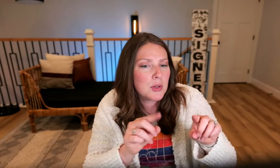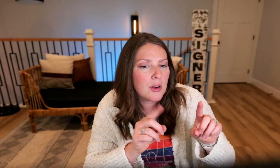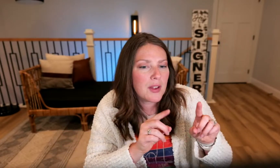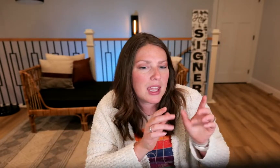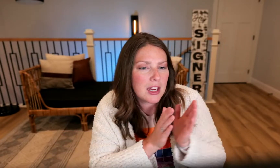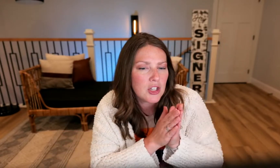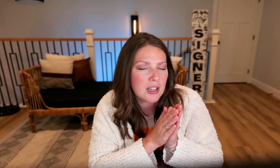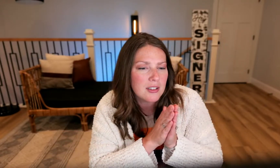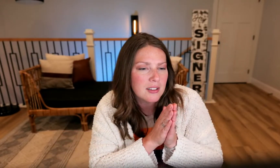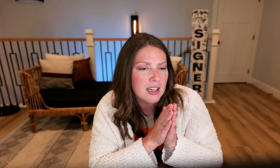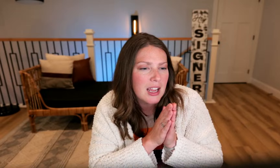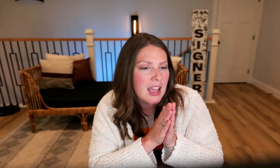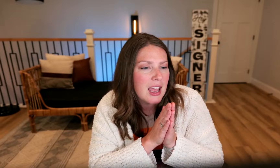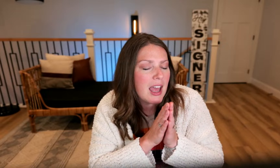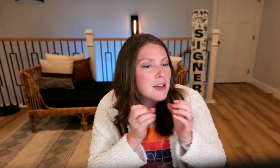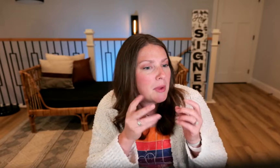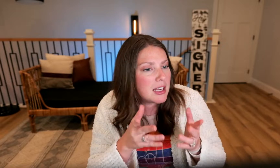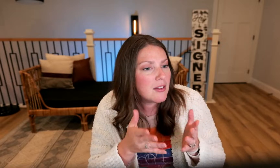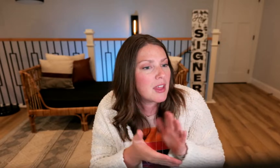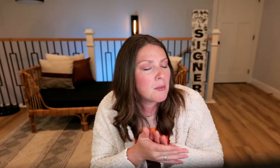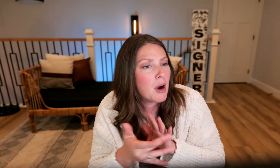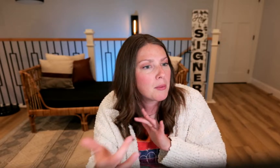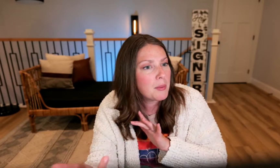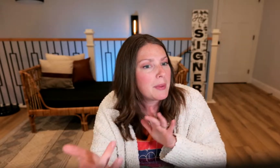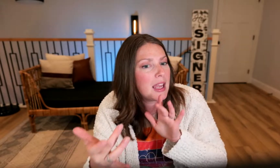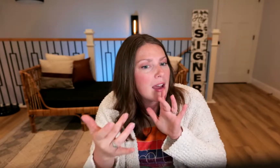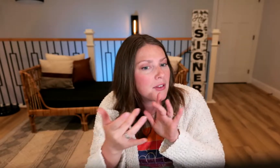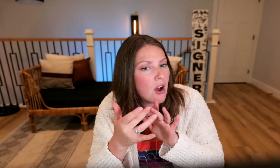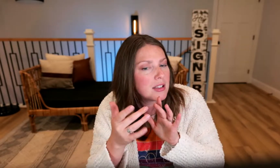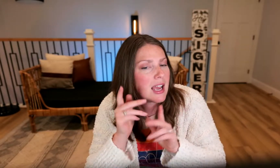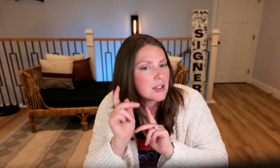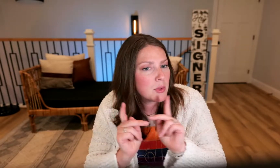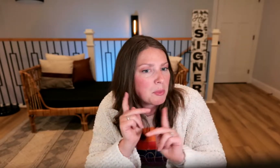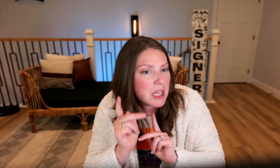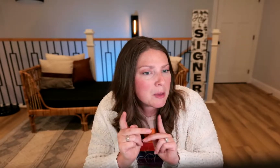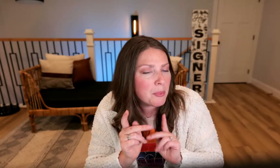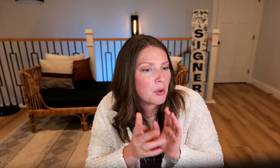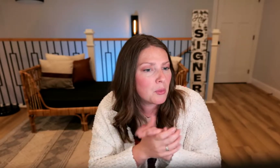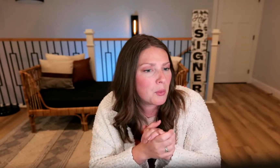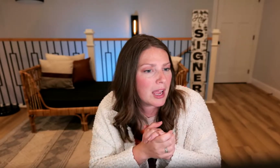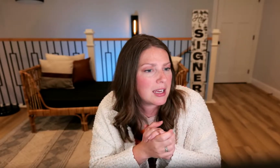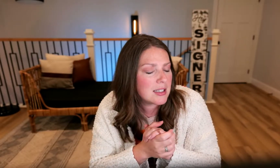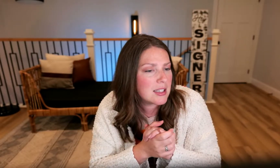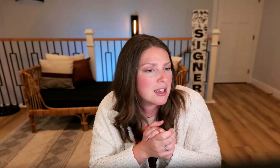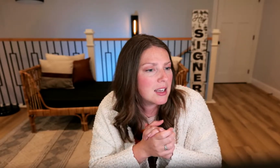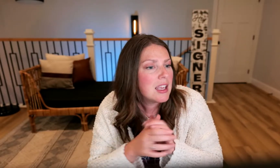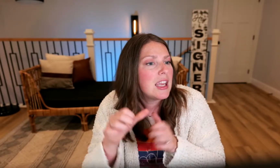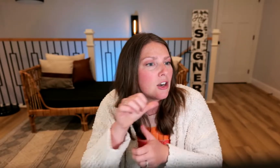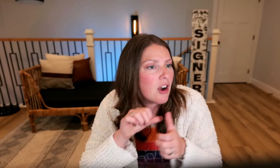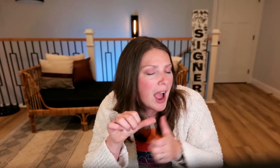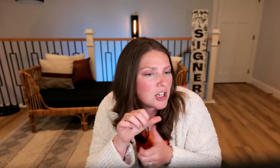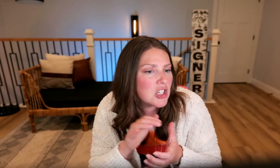on vacation. And many of them probably have contact with people, right?